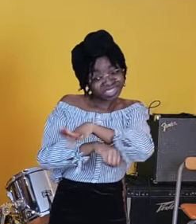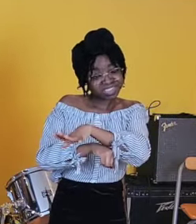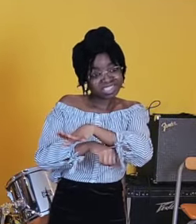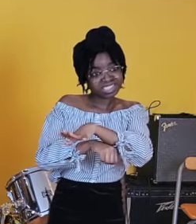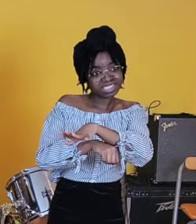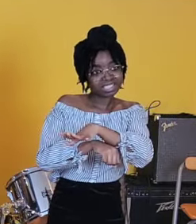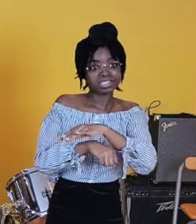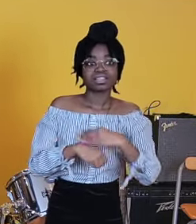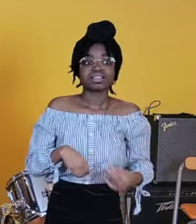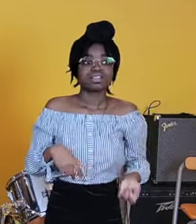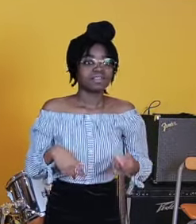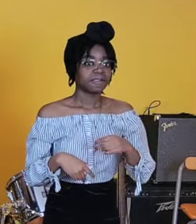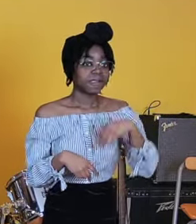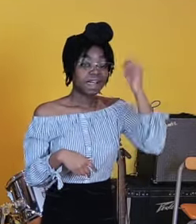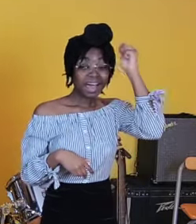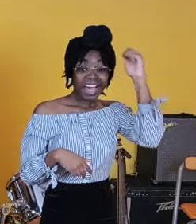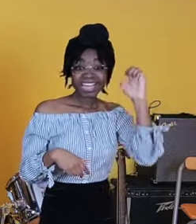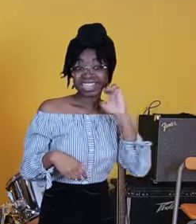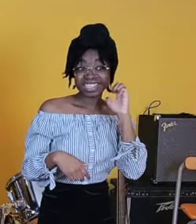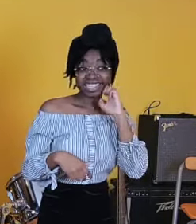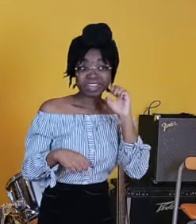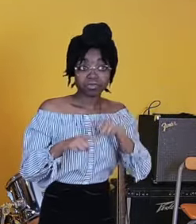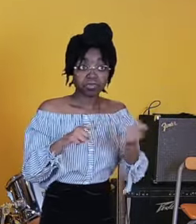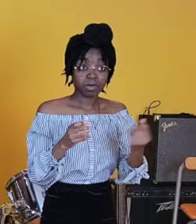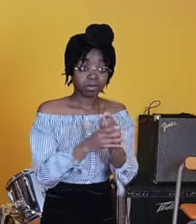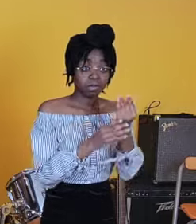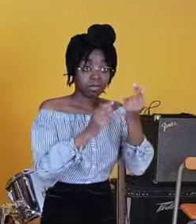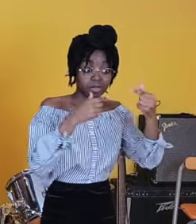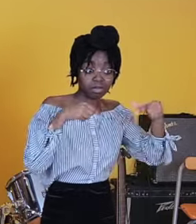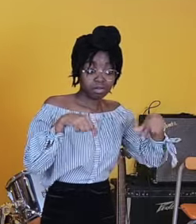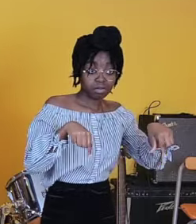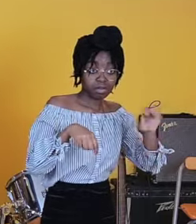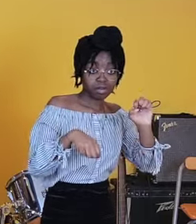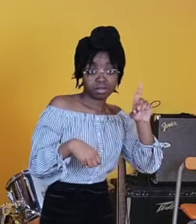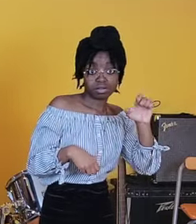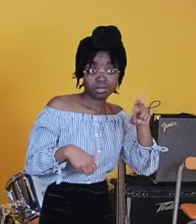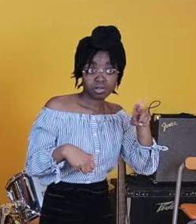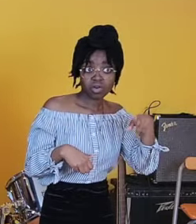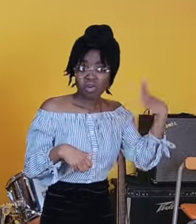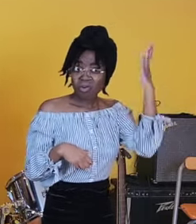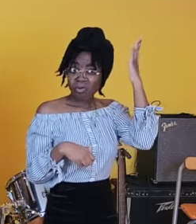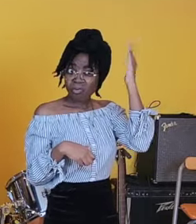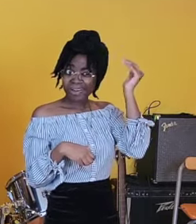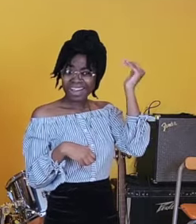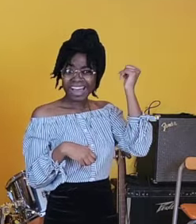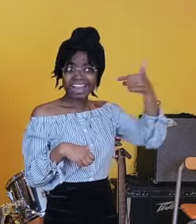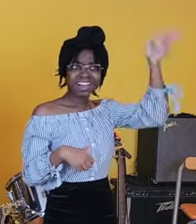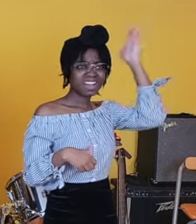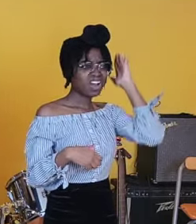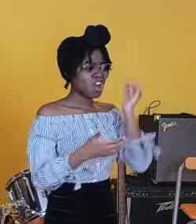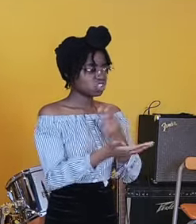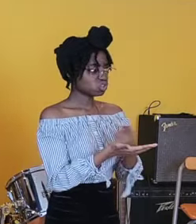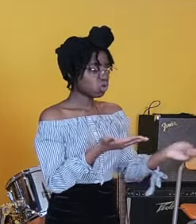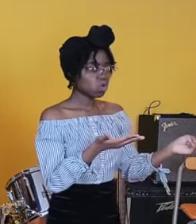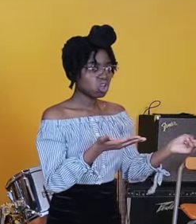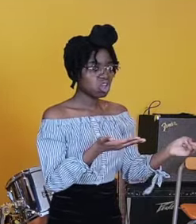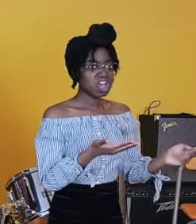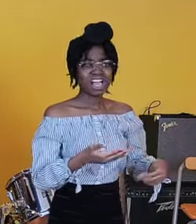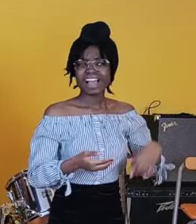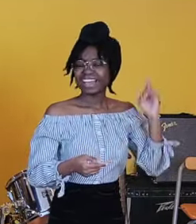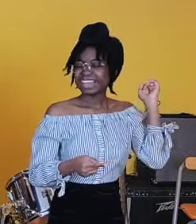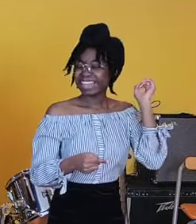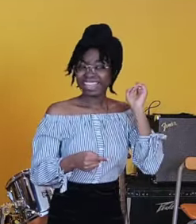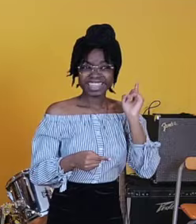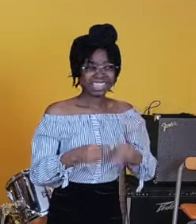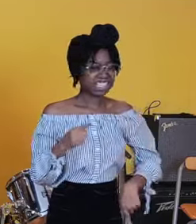drove them out because God is a holy God, and God cannot tolerate sin at all. Sin cannot